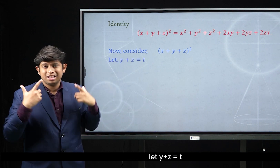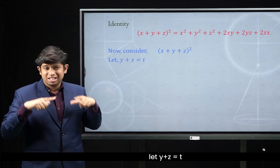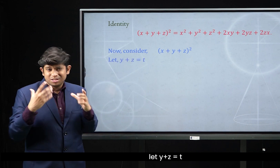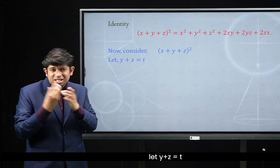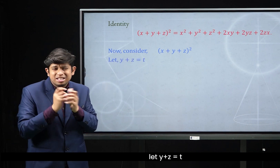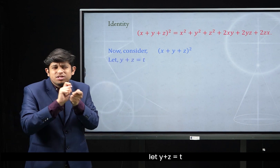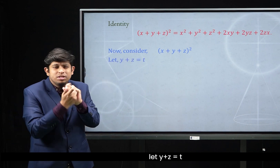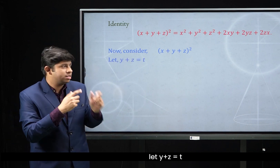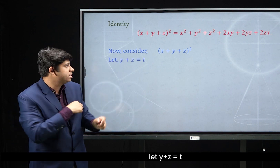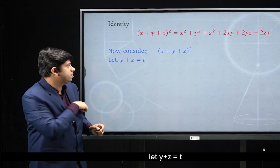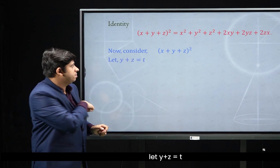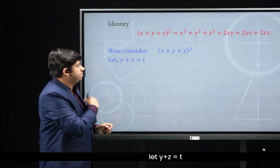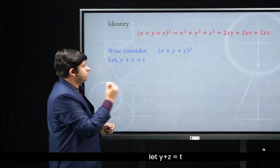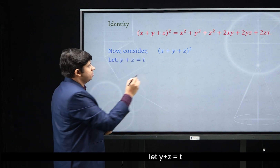Let y plus z is equal to t.